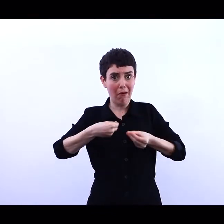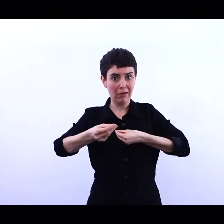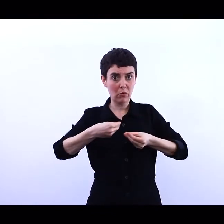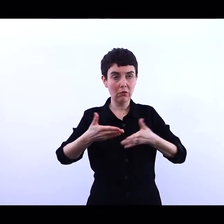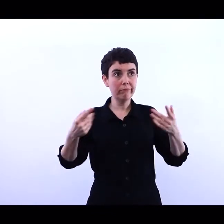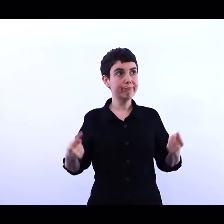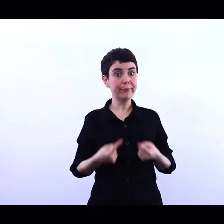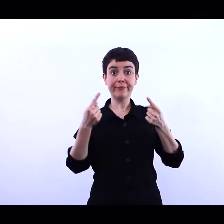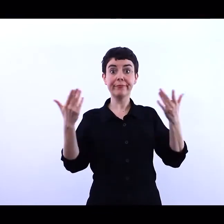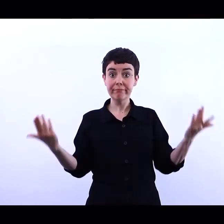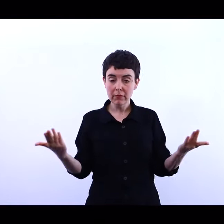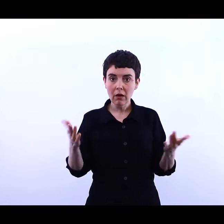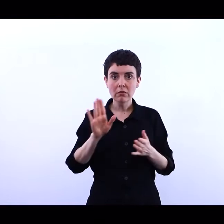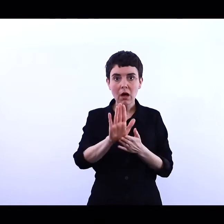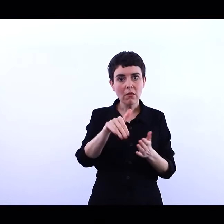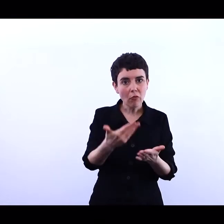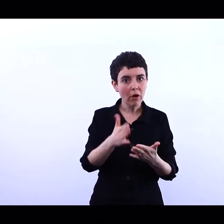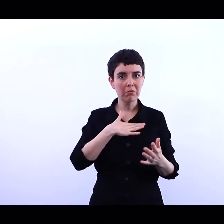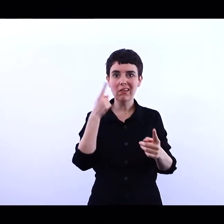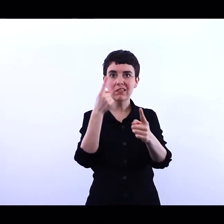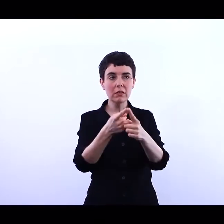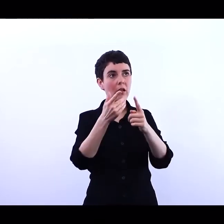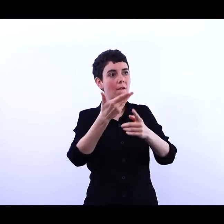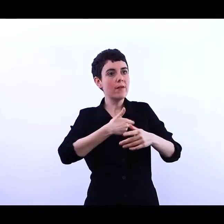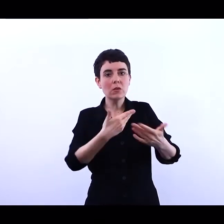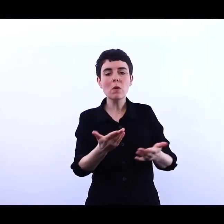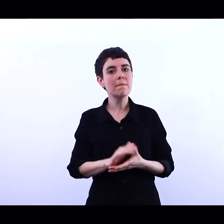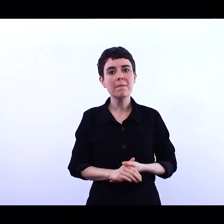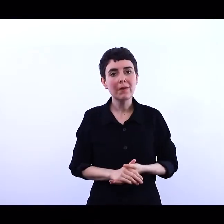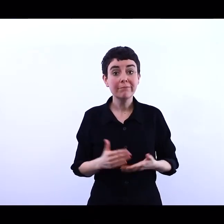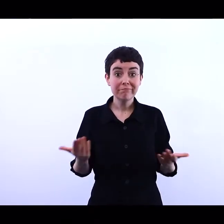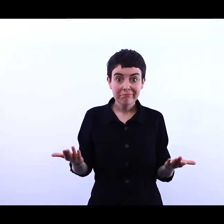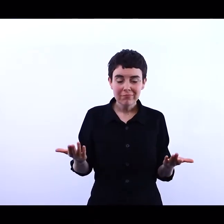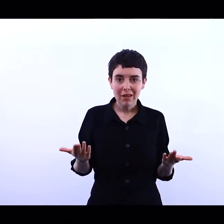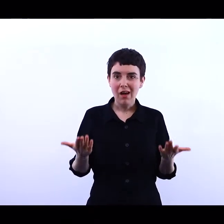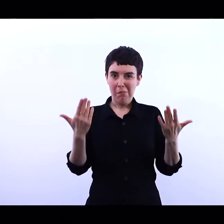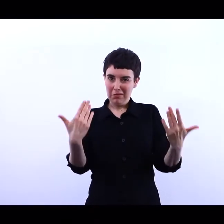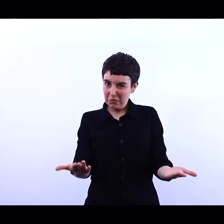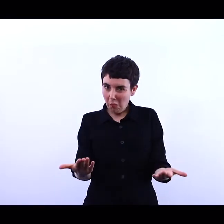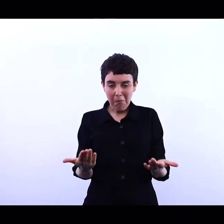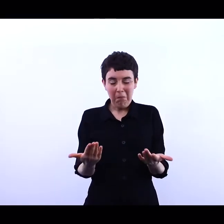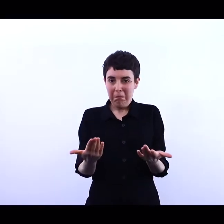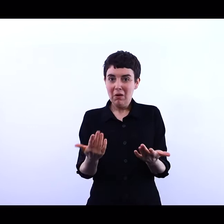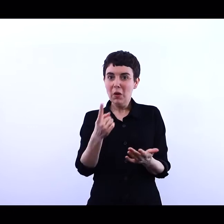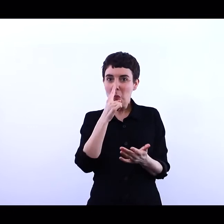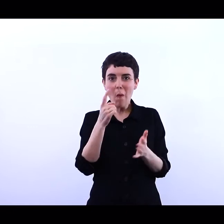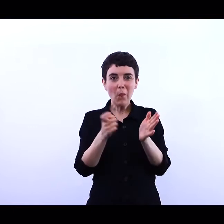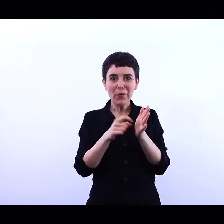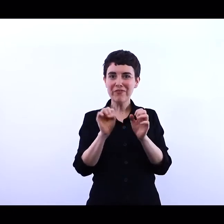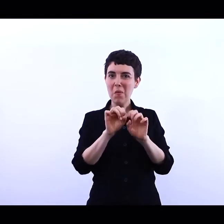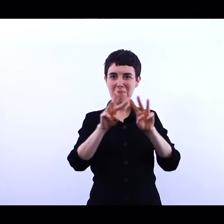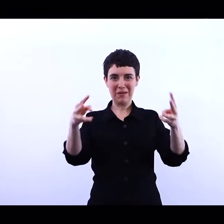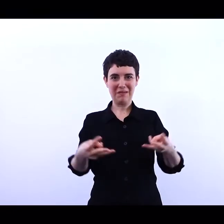of program commitment and mission alignment. The challenge would not have appeared, though, if the technology planning